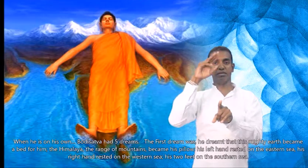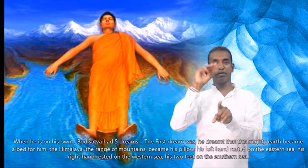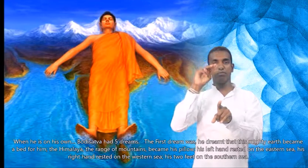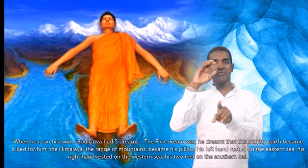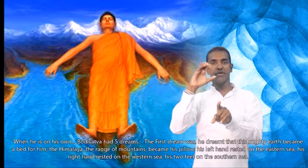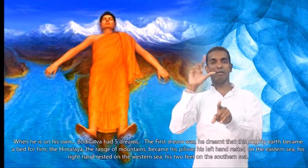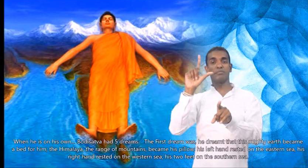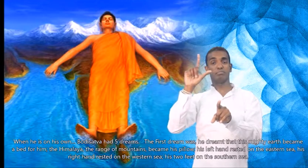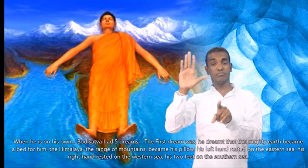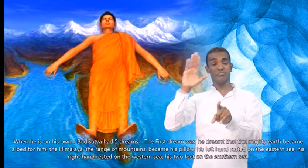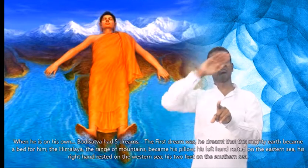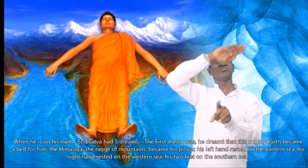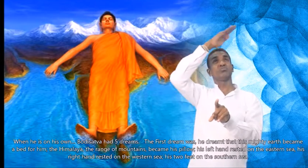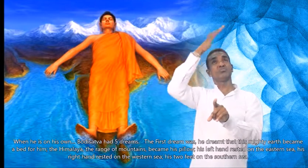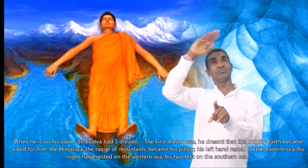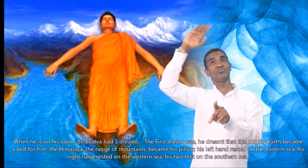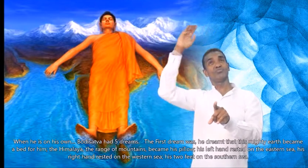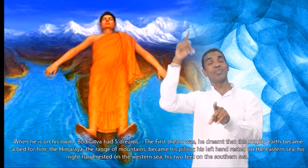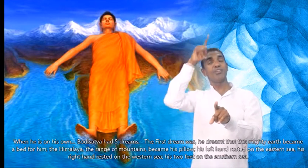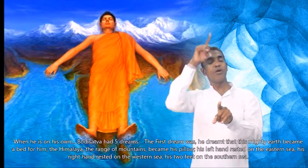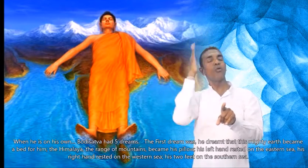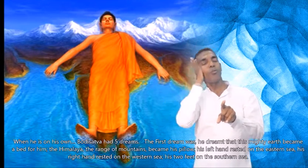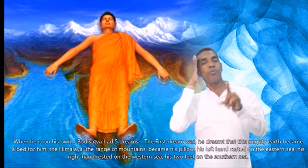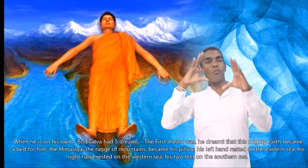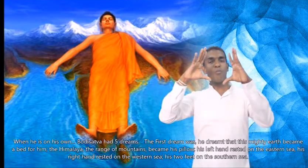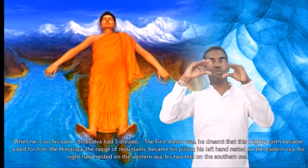His 2 feet on the southern sea.